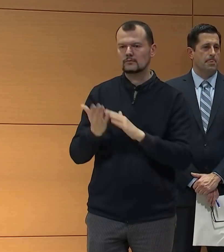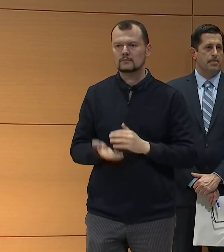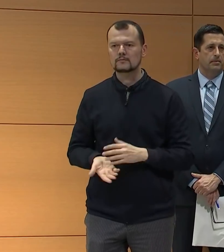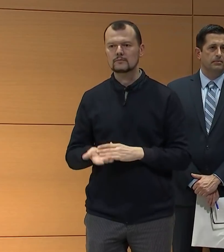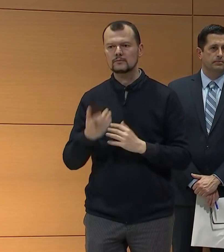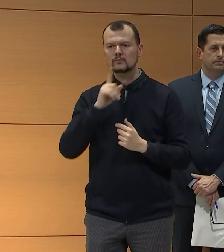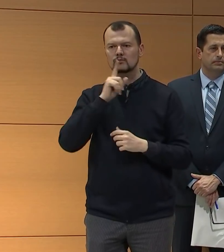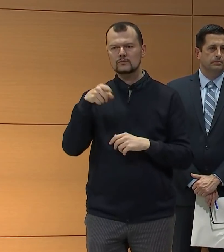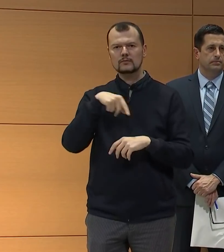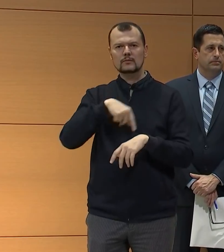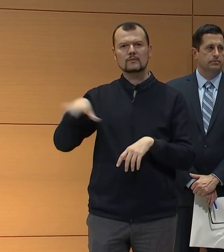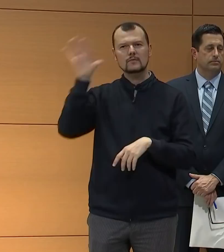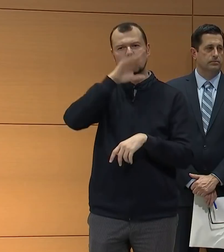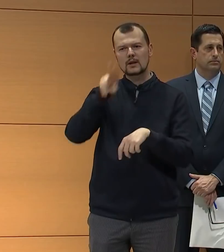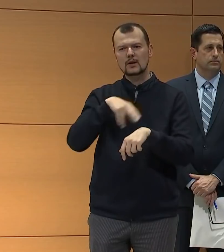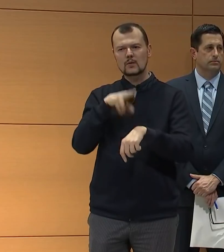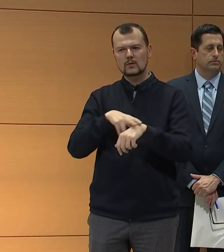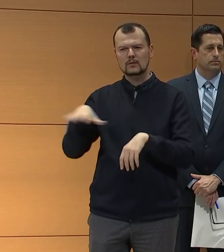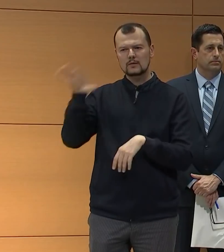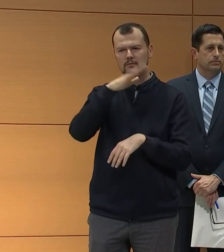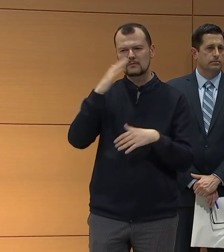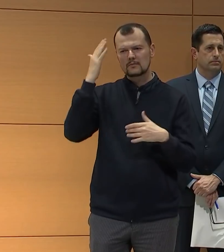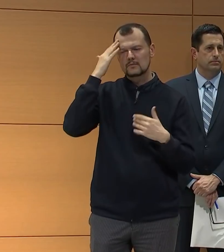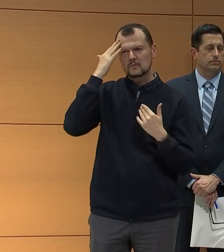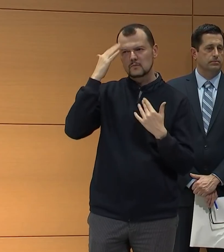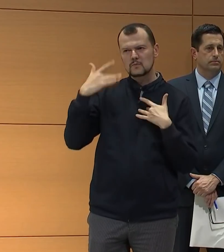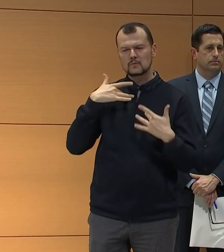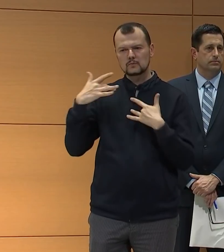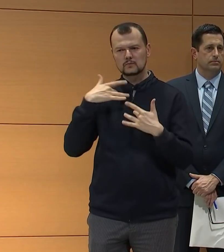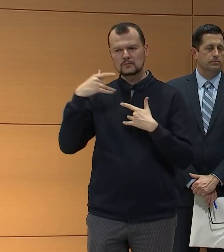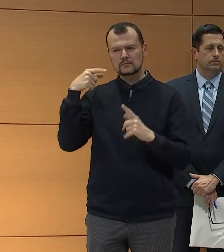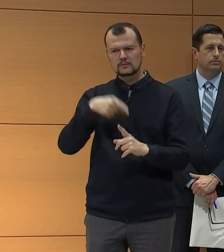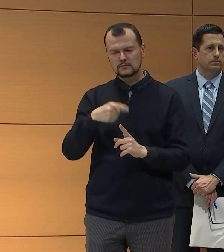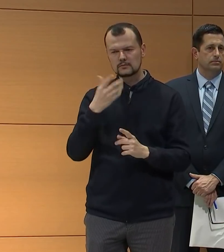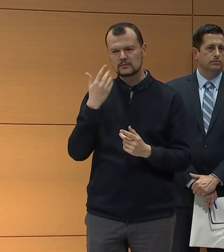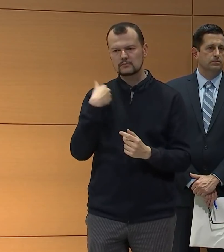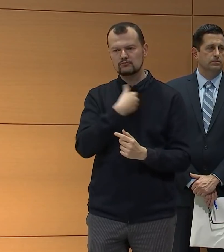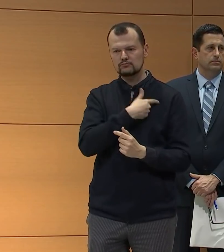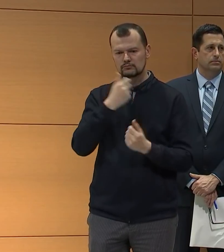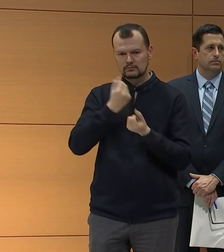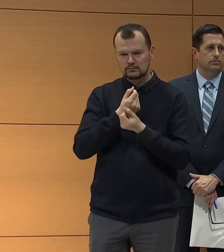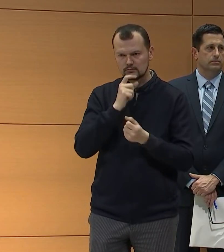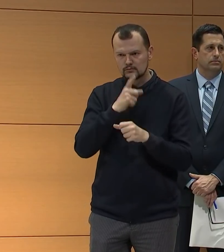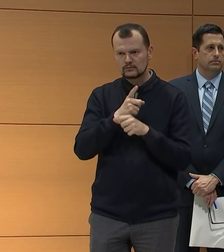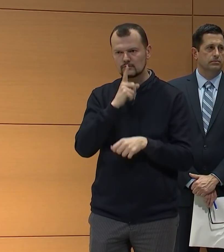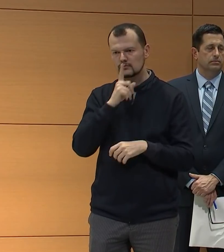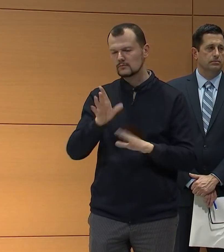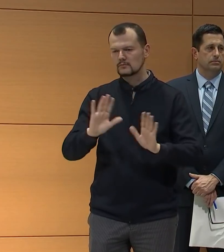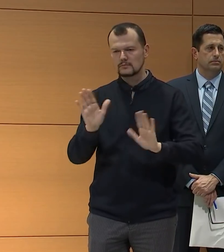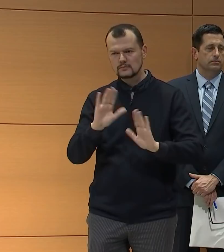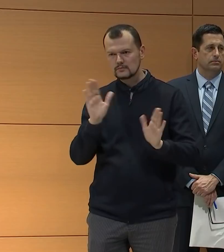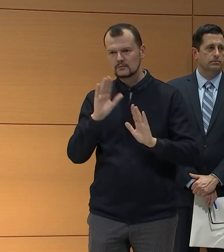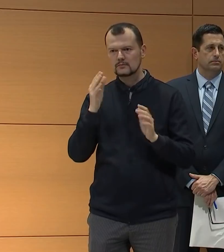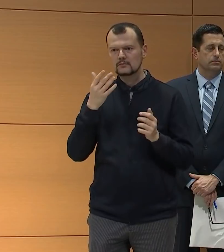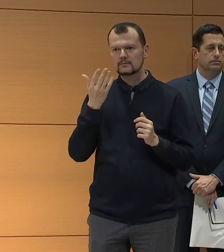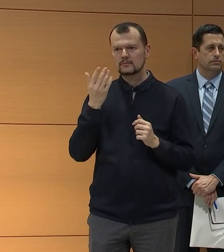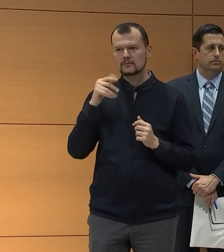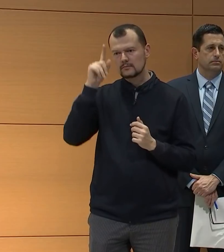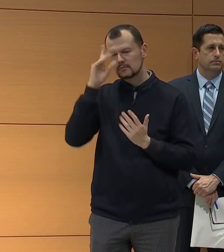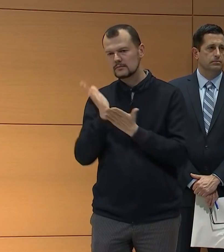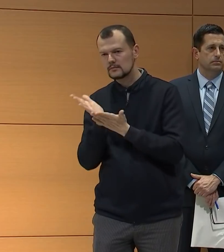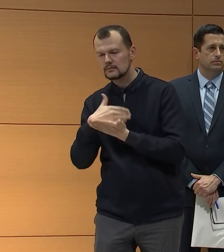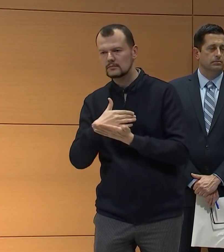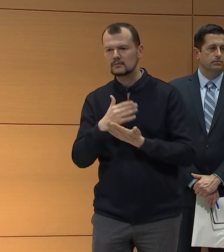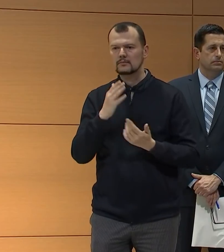has reason to be very concerned. And my message for them is please don't panic. Please follow the guidelines